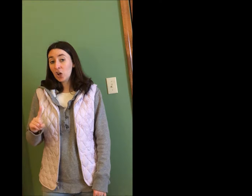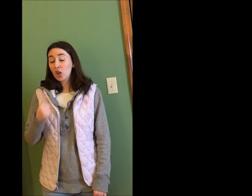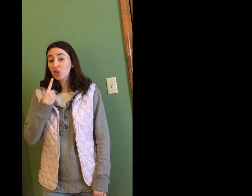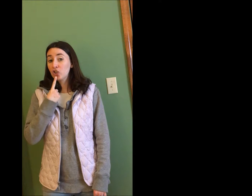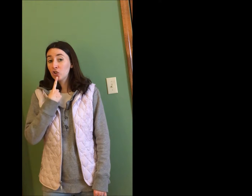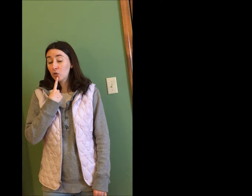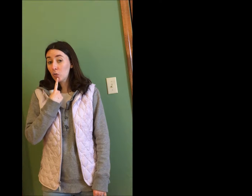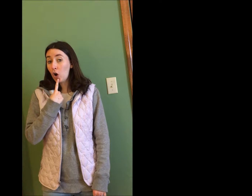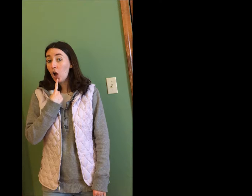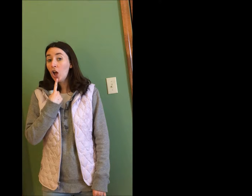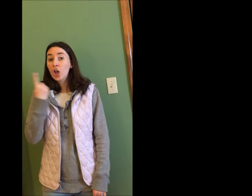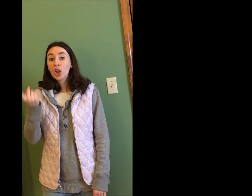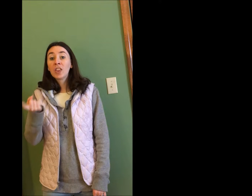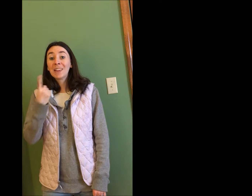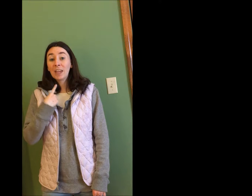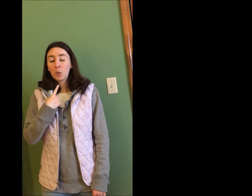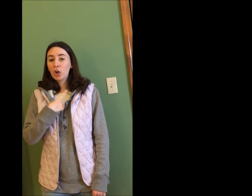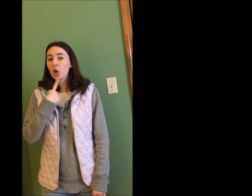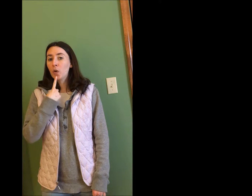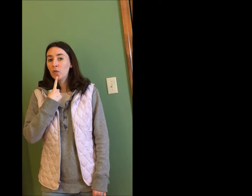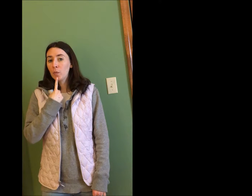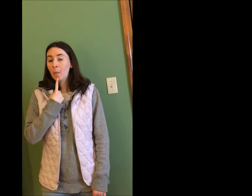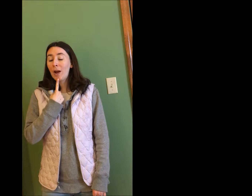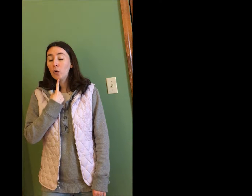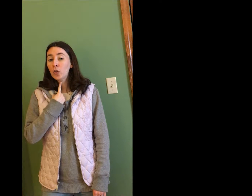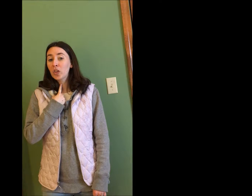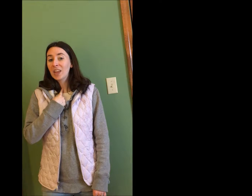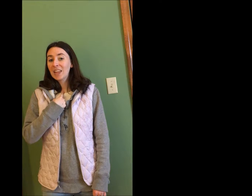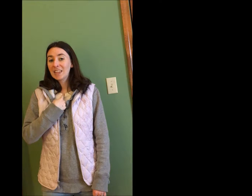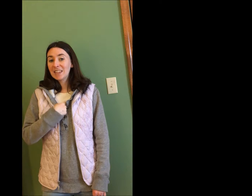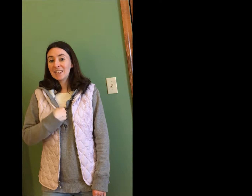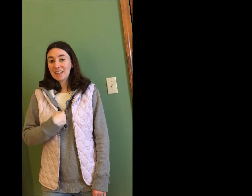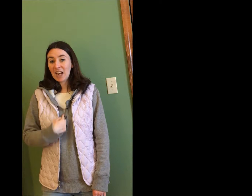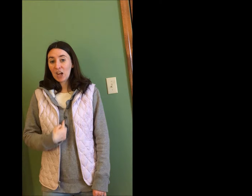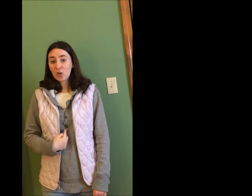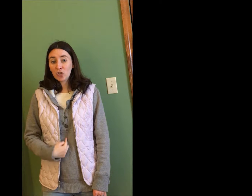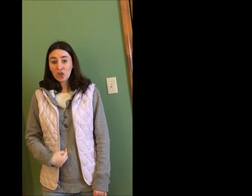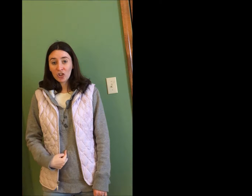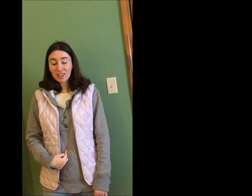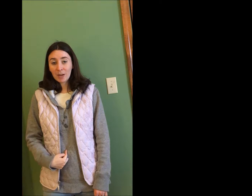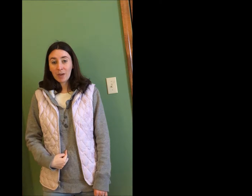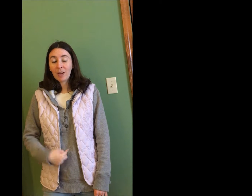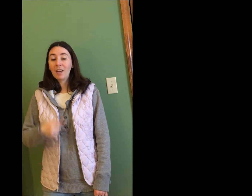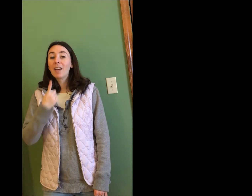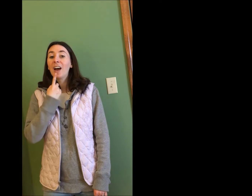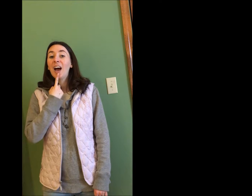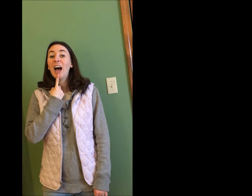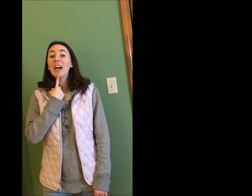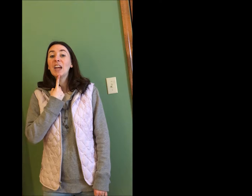and you're going to draw the liquid going from your mouth down to your stomach. I